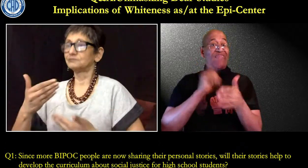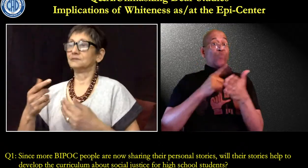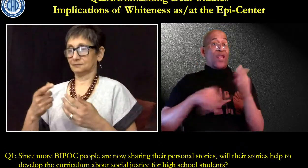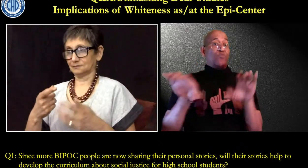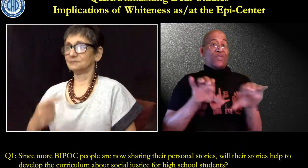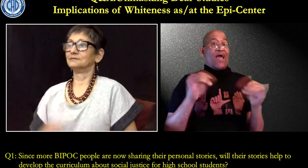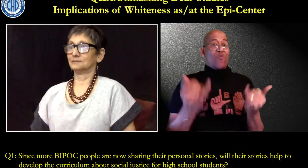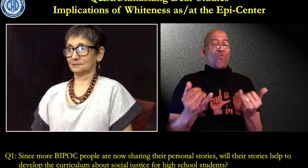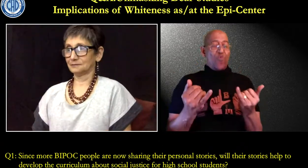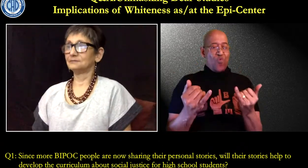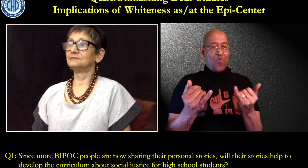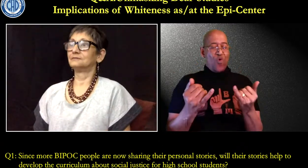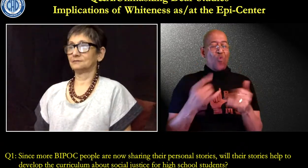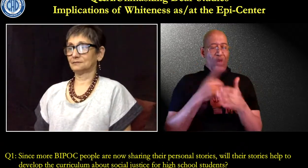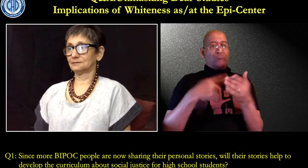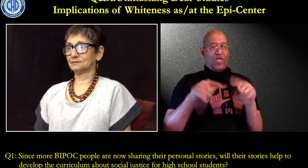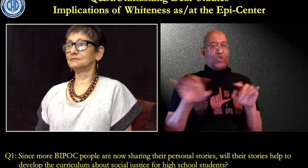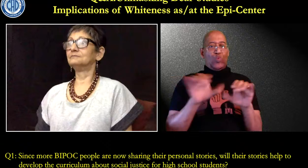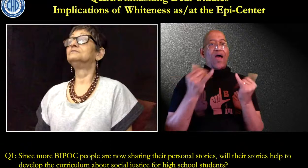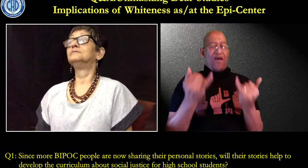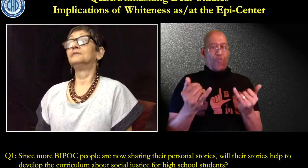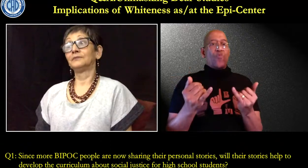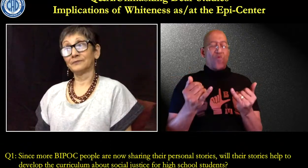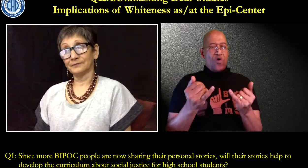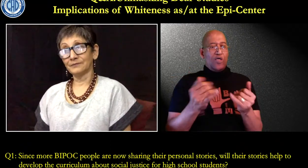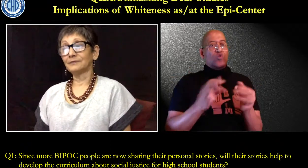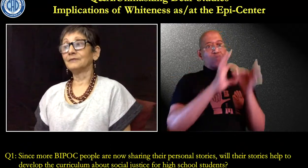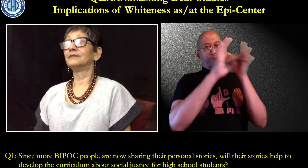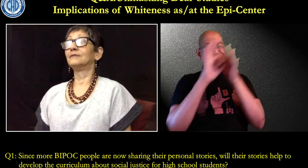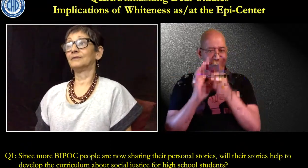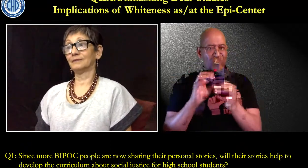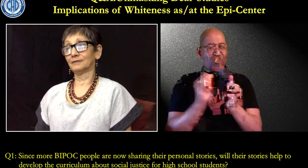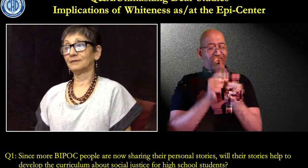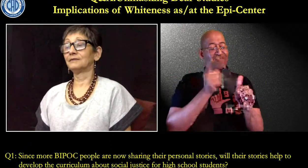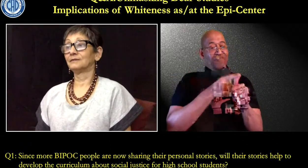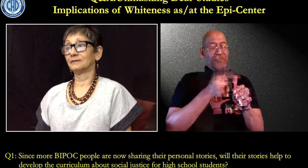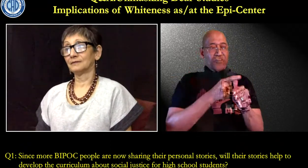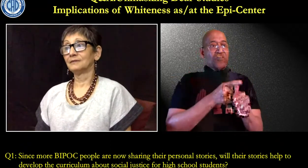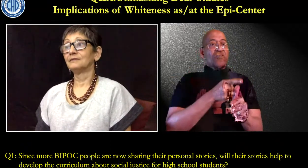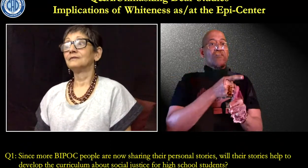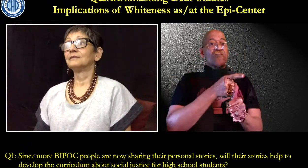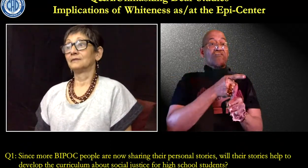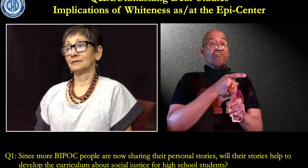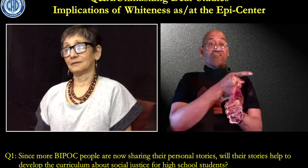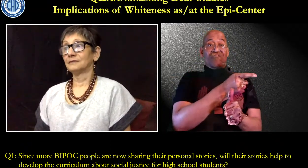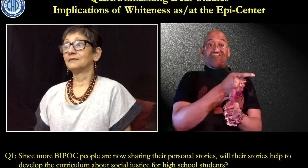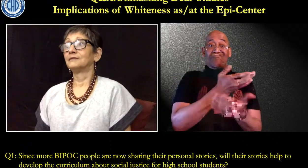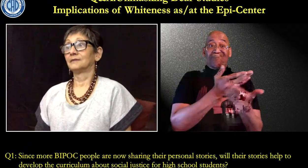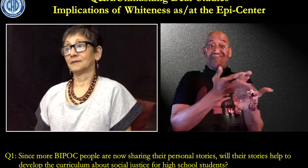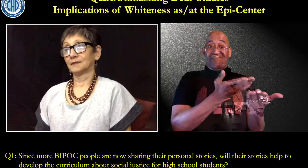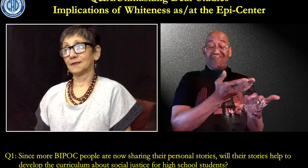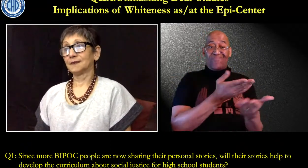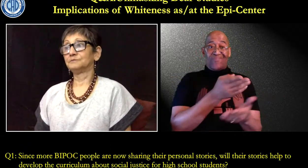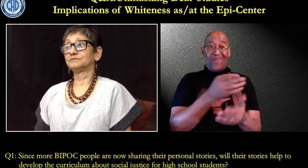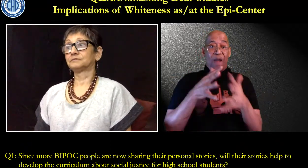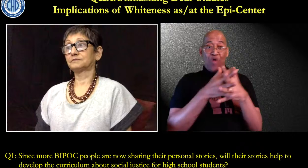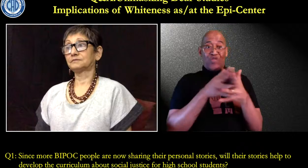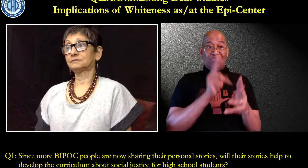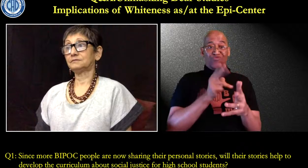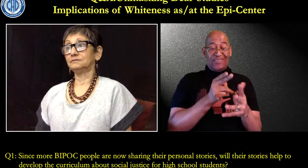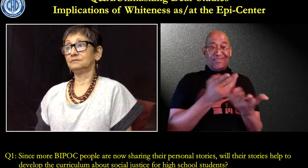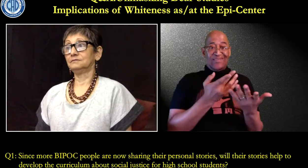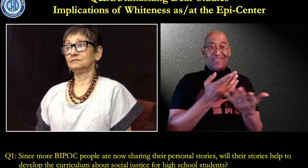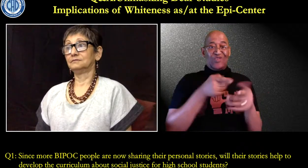her to go ahead and get that history out. And that needs to happen now.